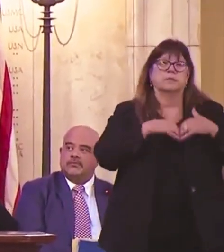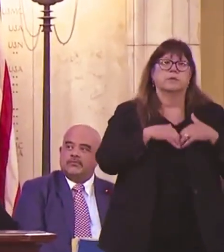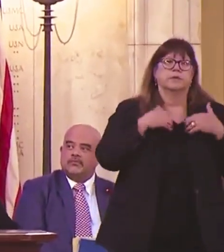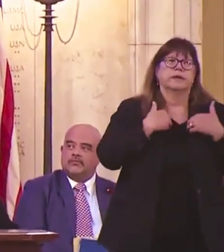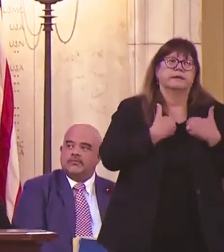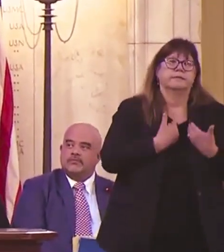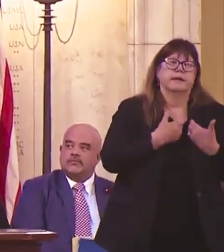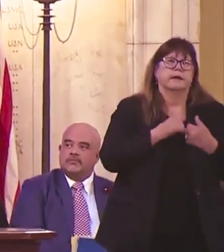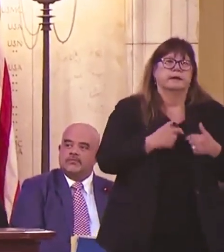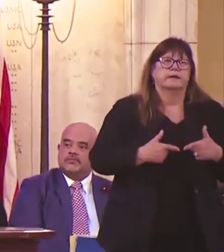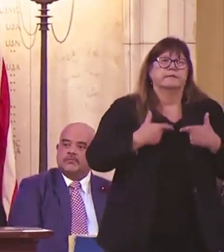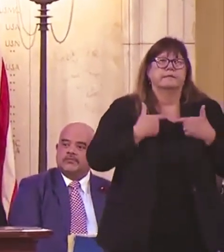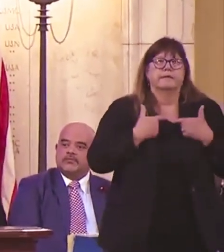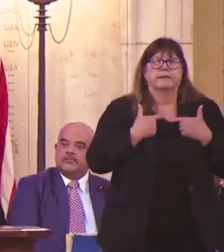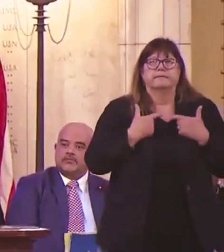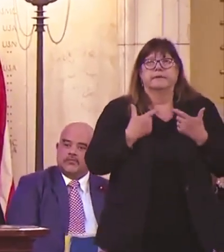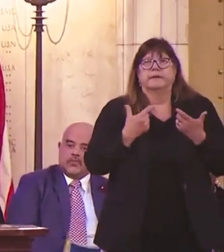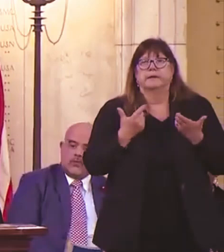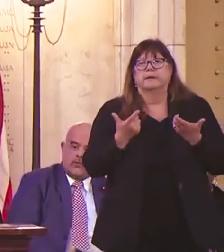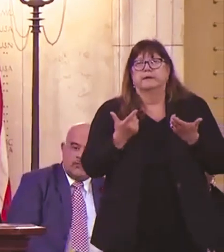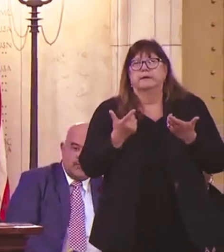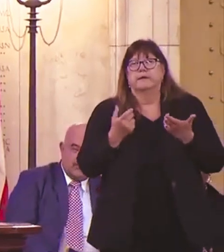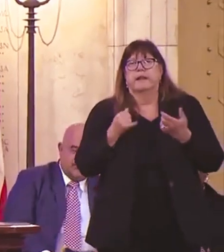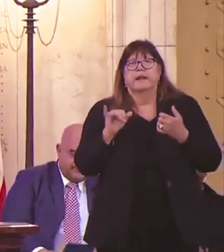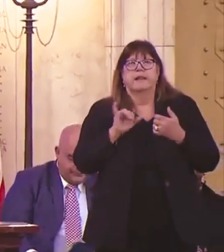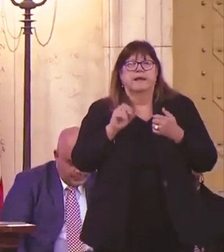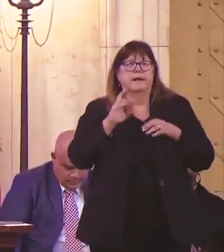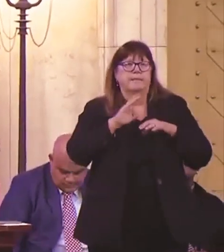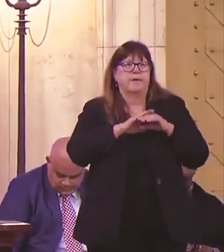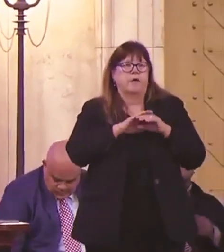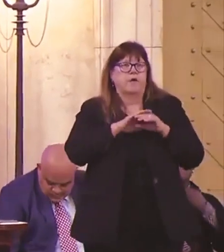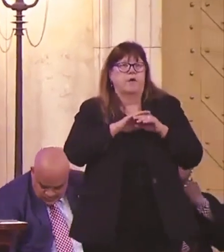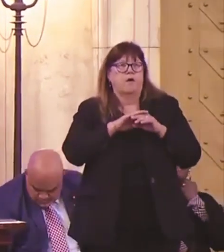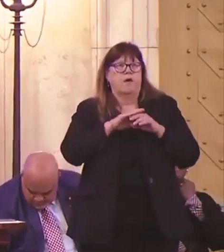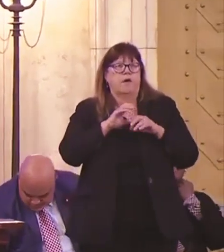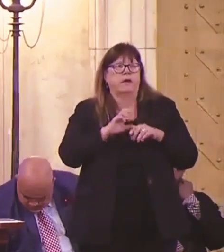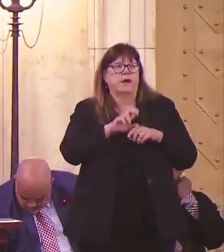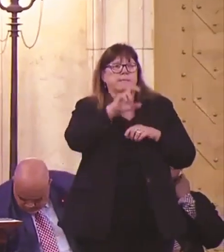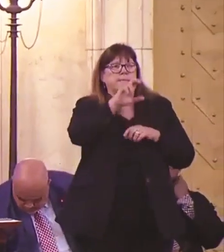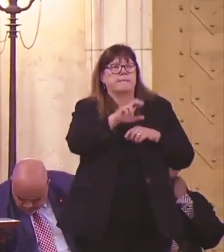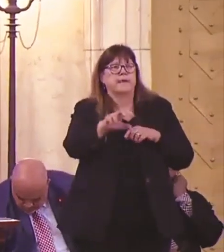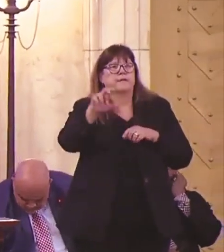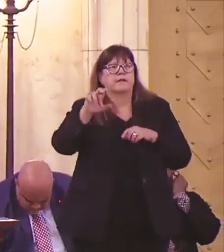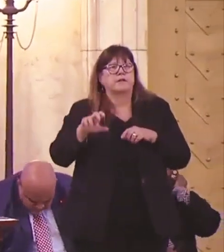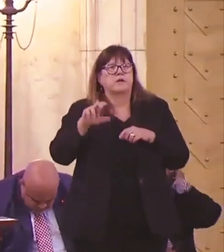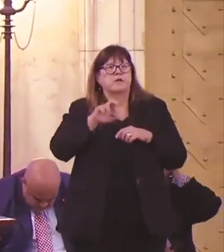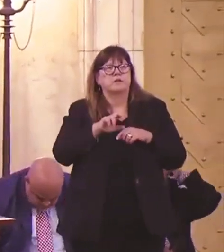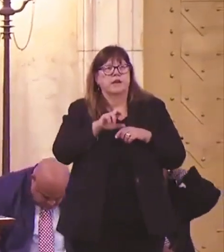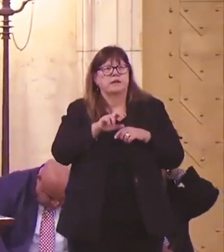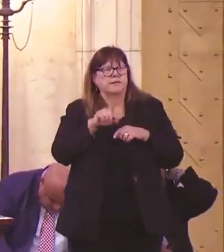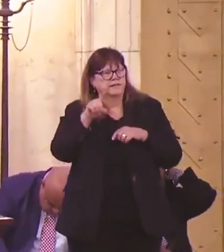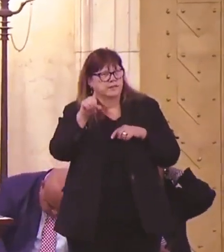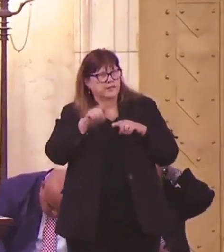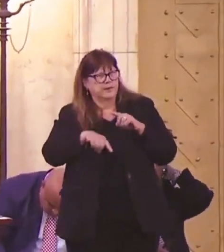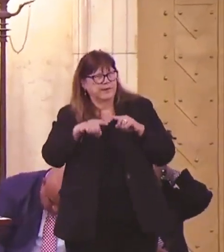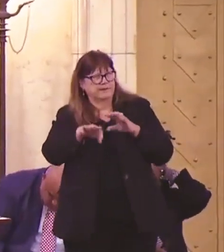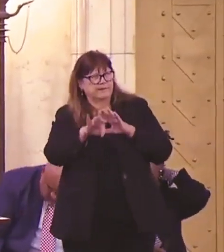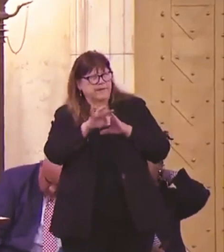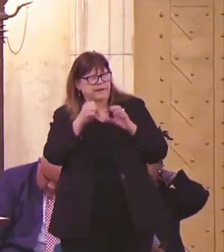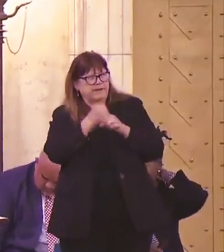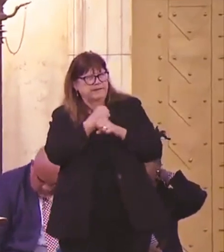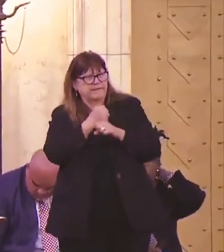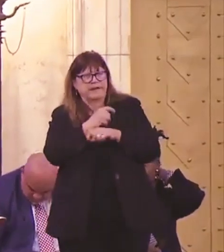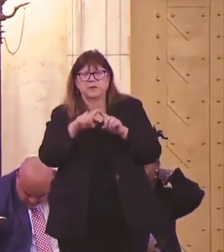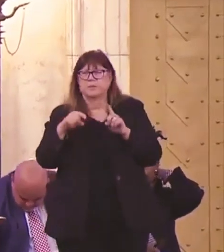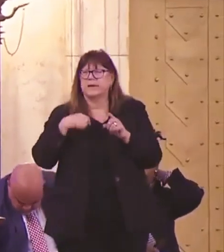tired of living life on a merry-go-round. Say you can't find a fighter, but